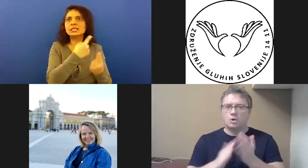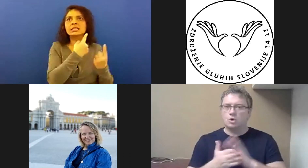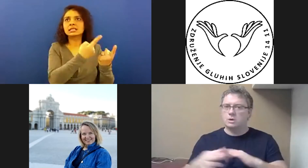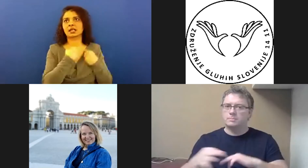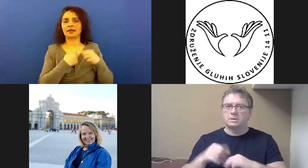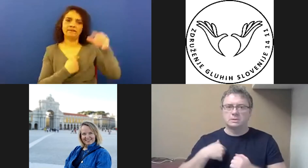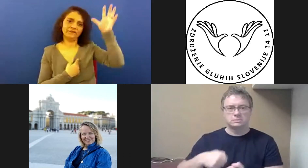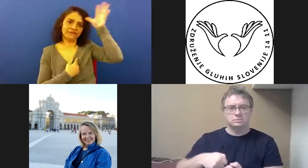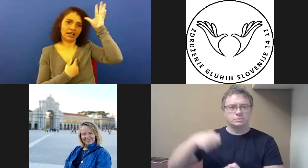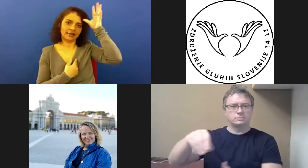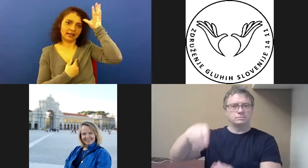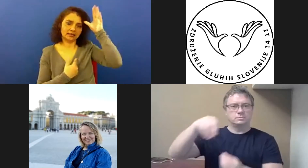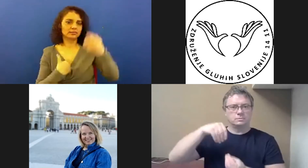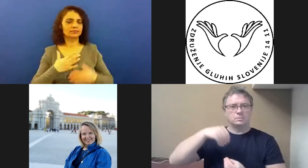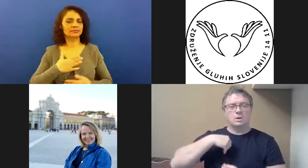So my